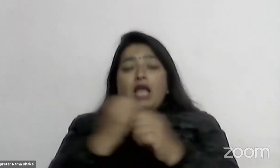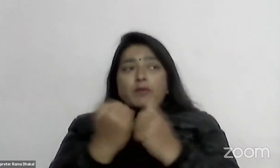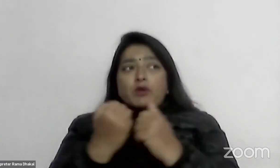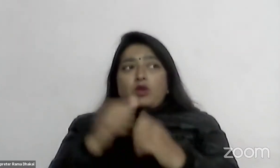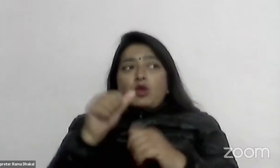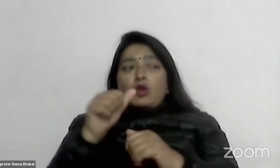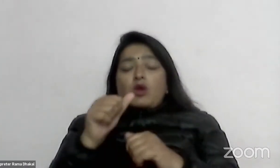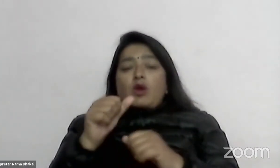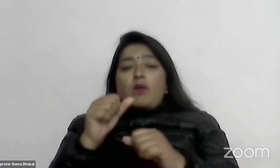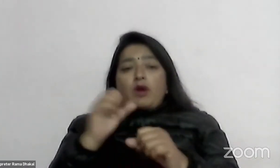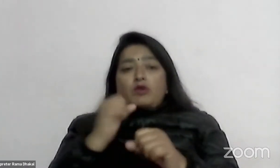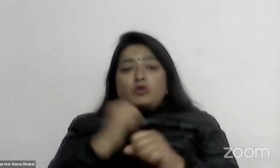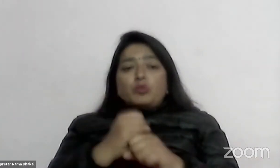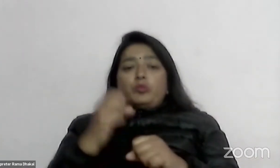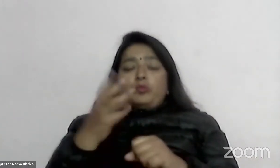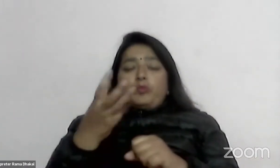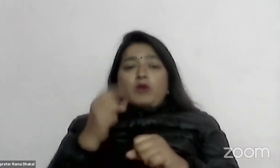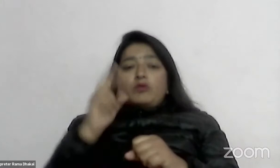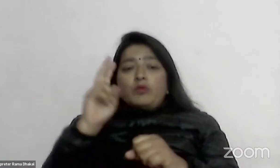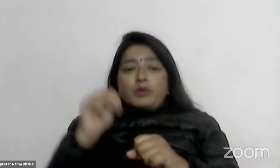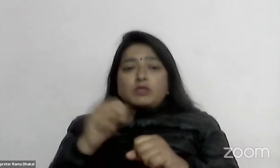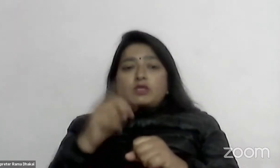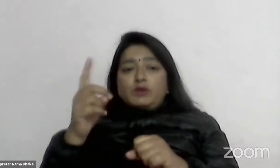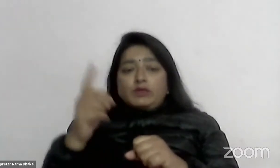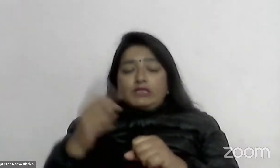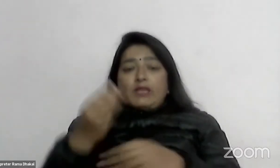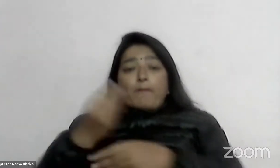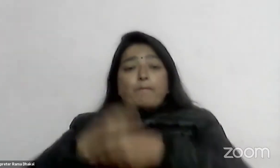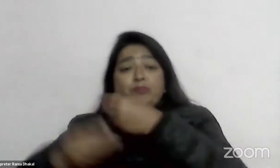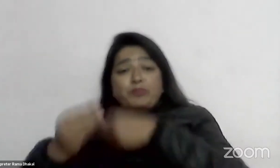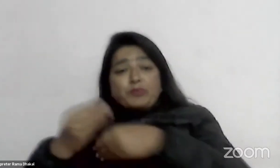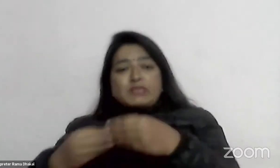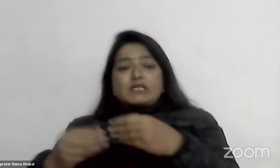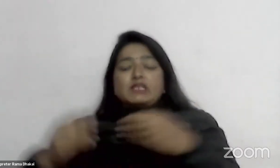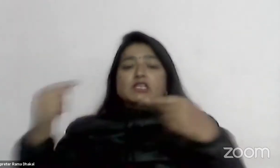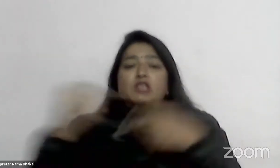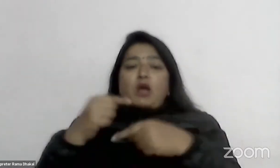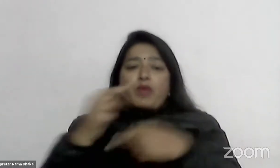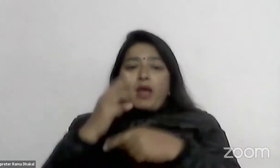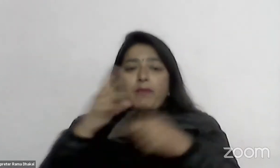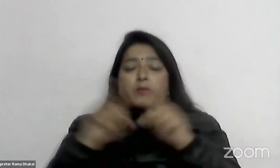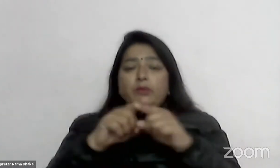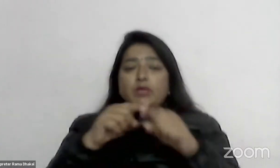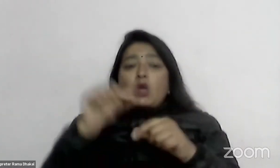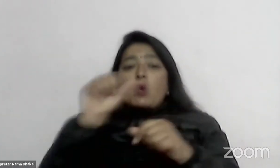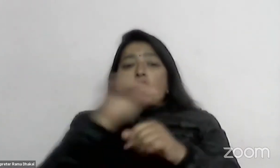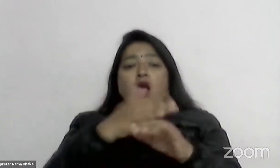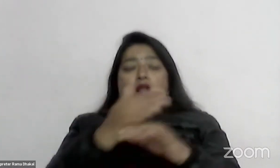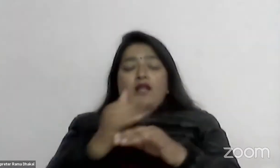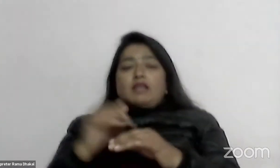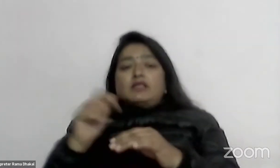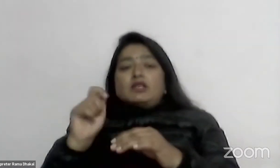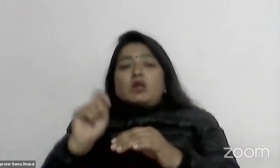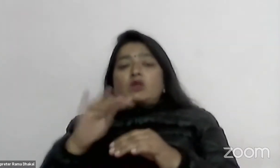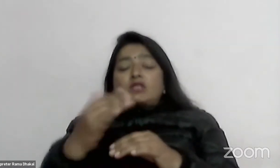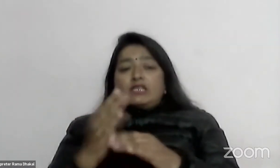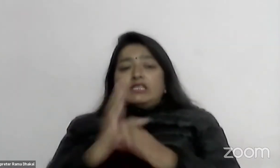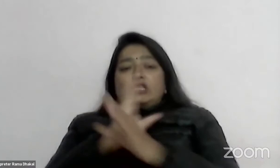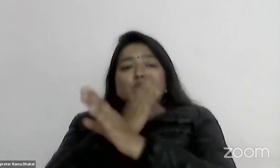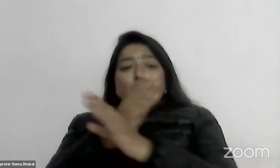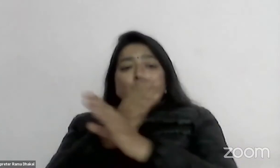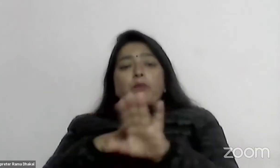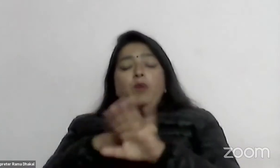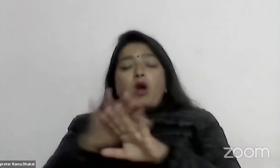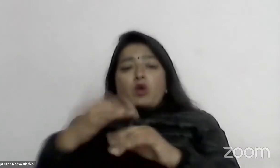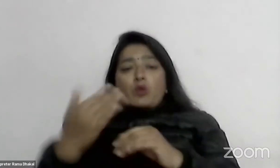of inequalities and business models that thrive on systemic coercion of the vulnerable. I had hoped to